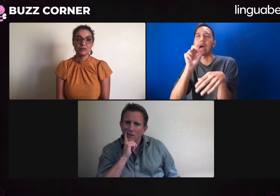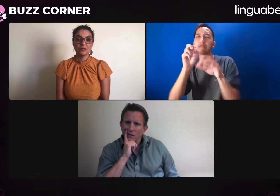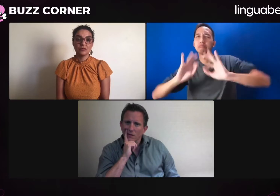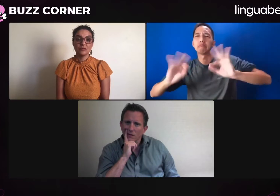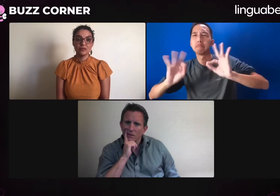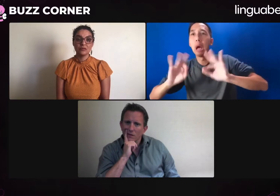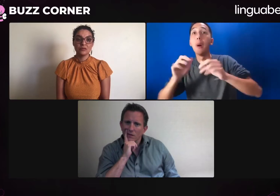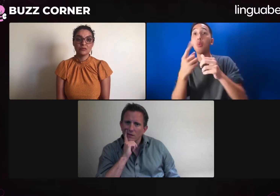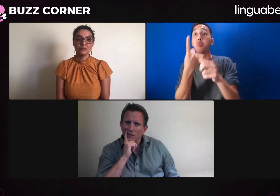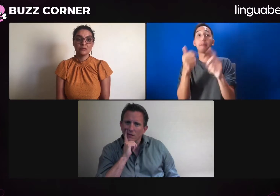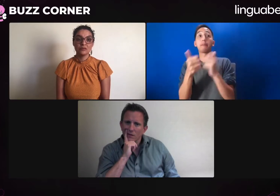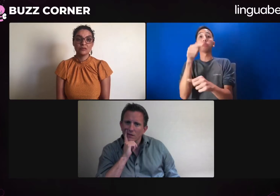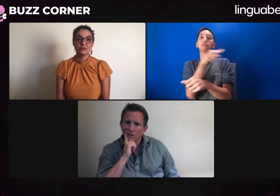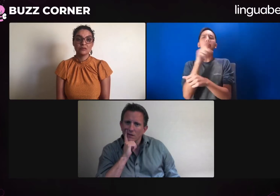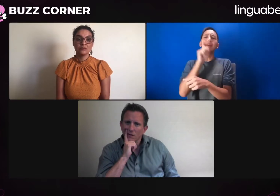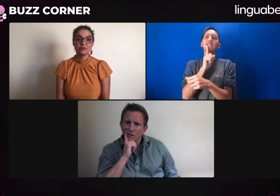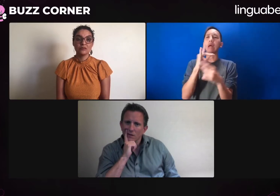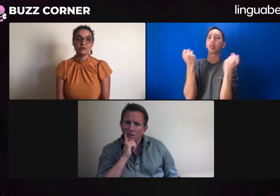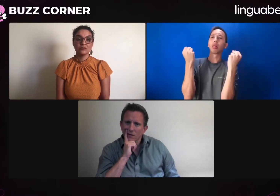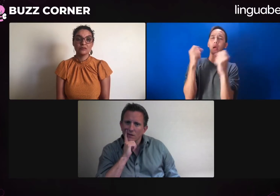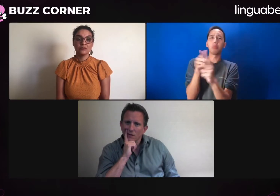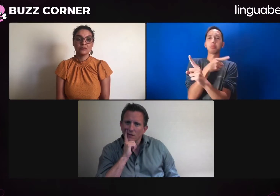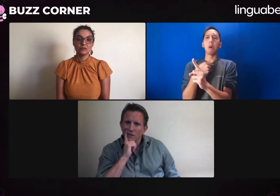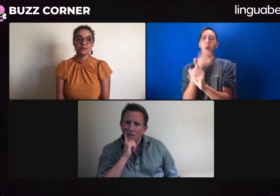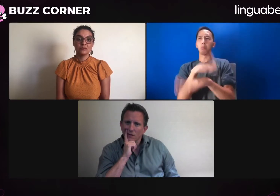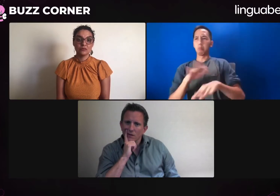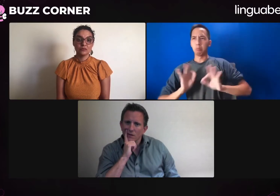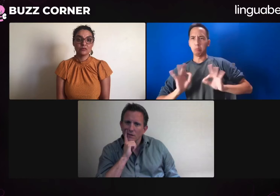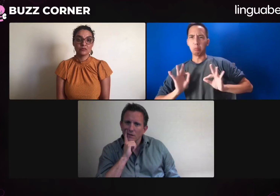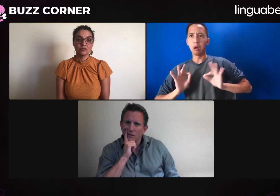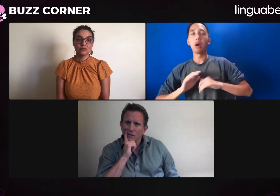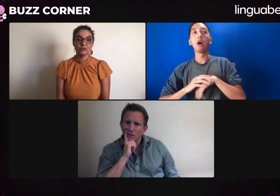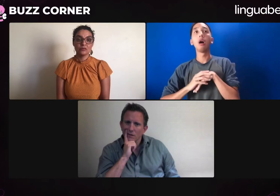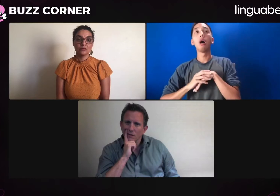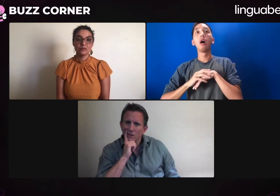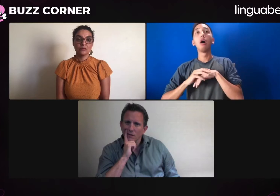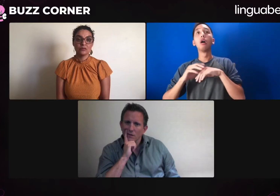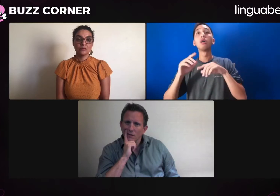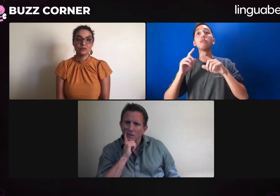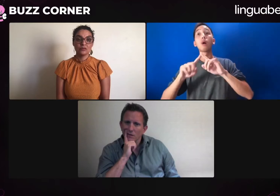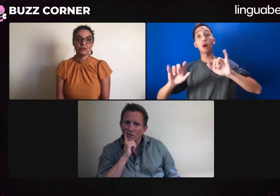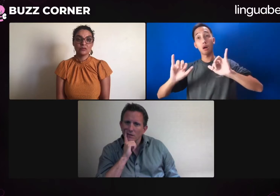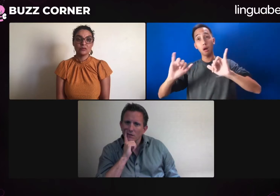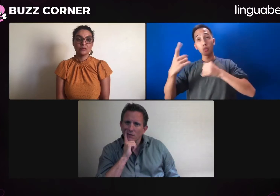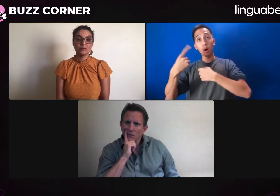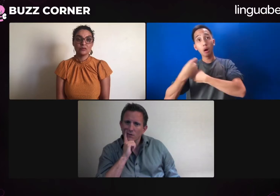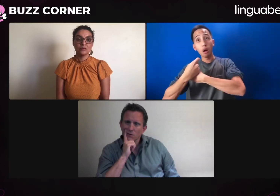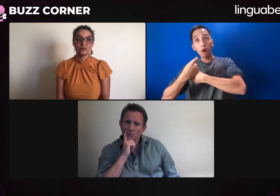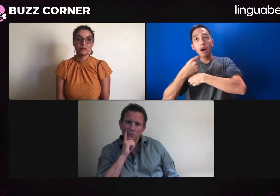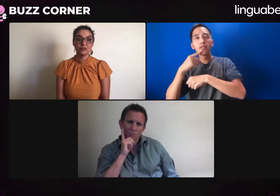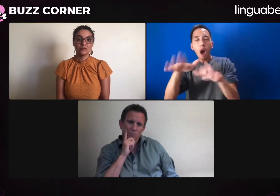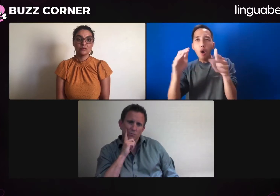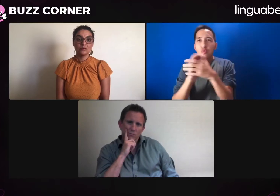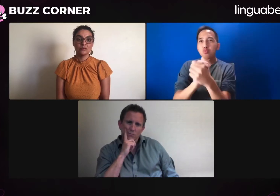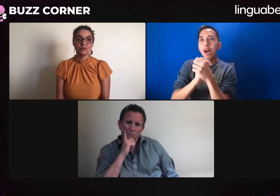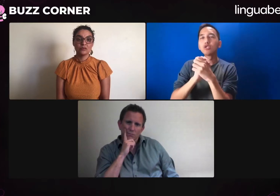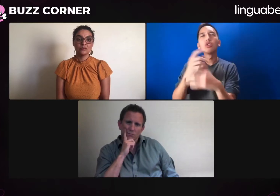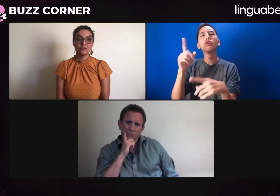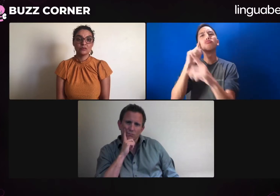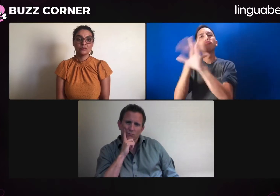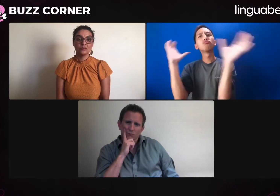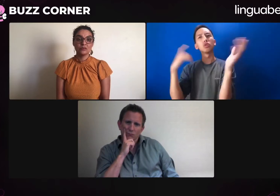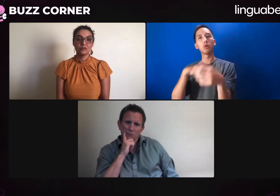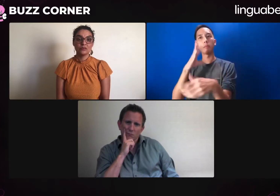said 1 or 2 lines, which was not a big deal. The rest of the time it was deaf people providing the information